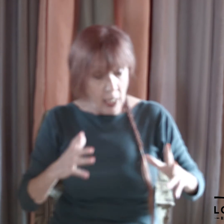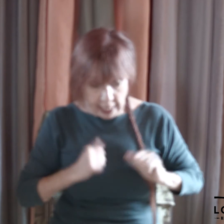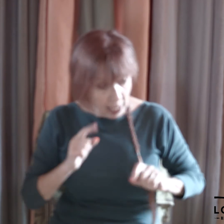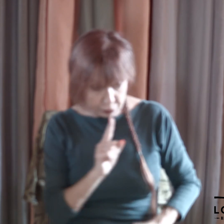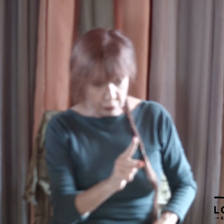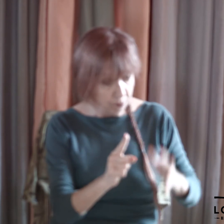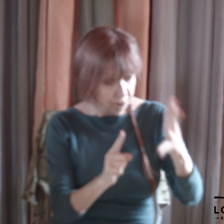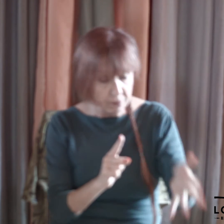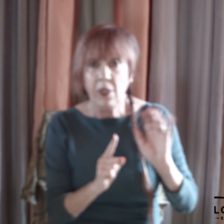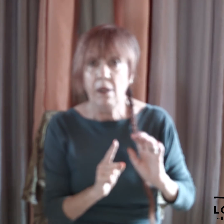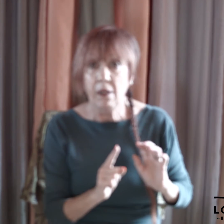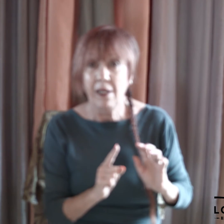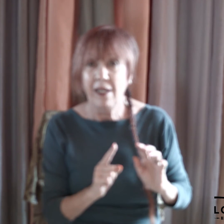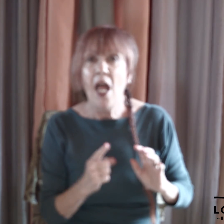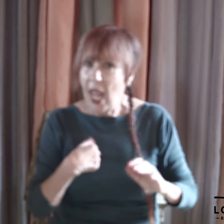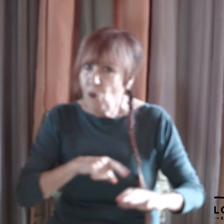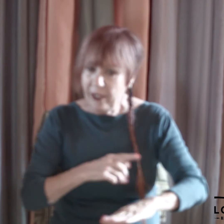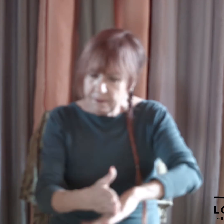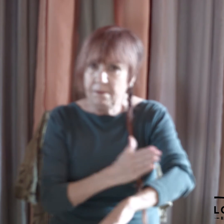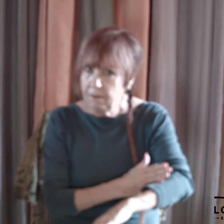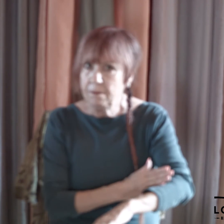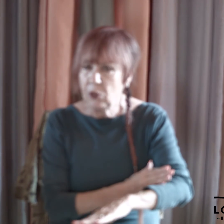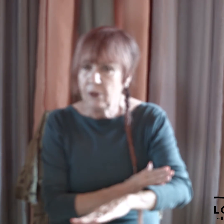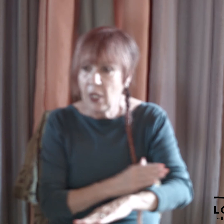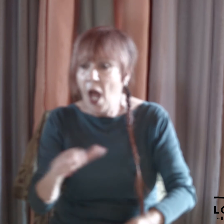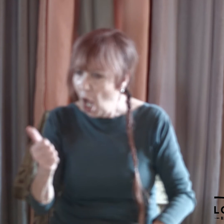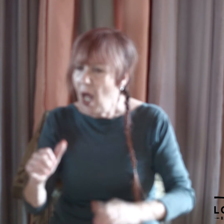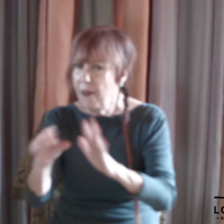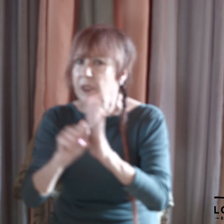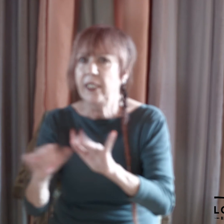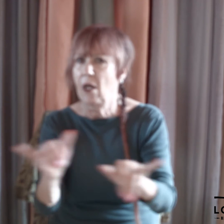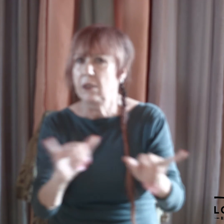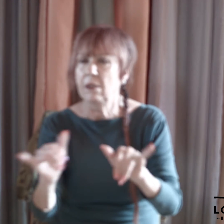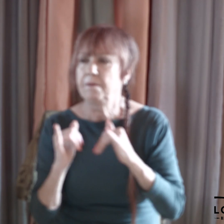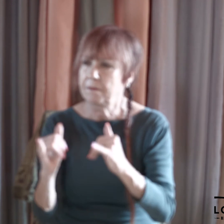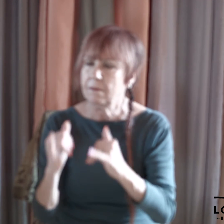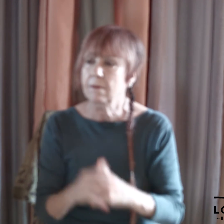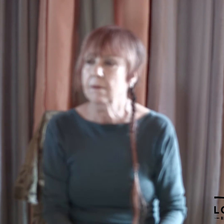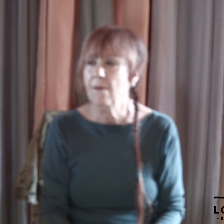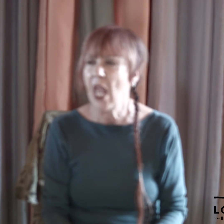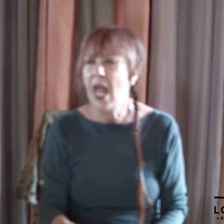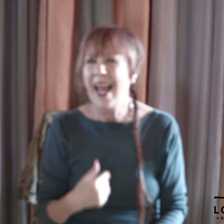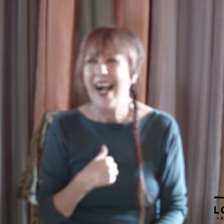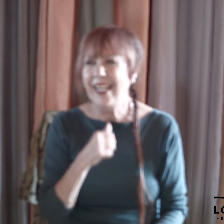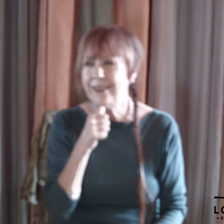do that. And there I think we've made some strides, and other states have as well. I don't